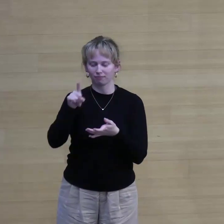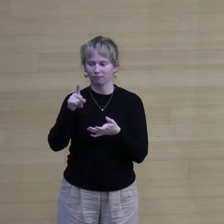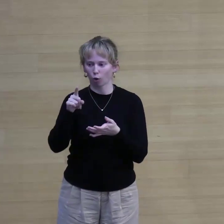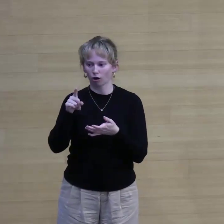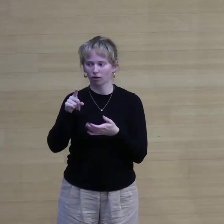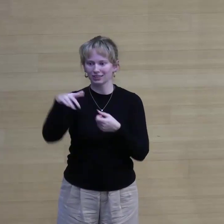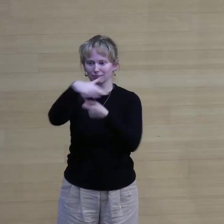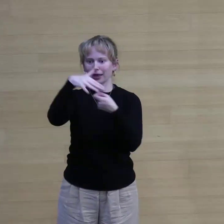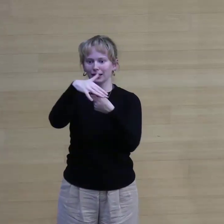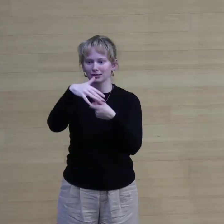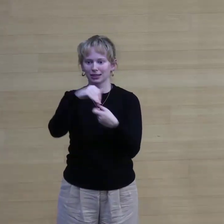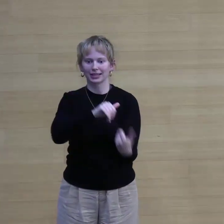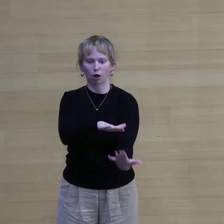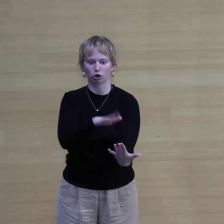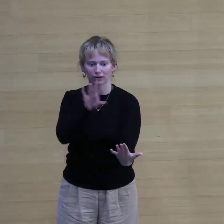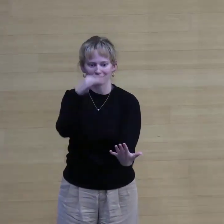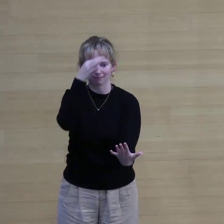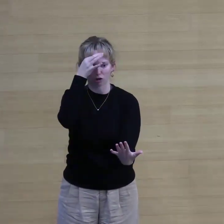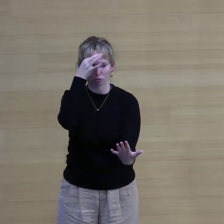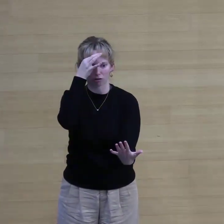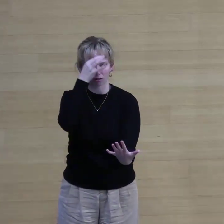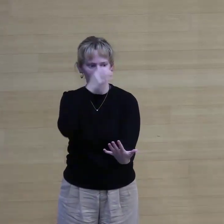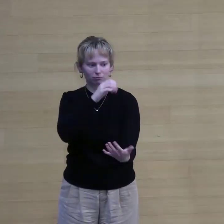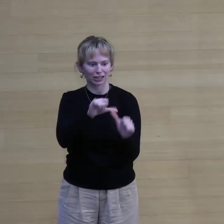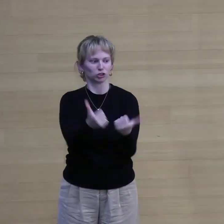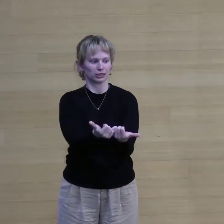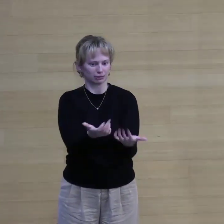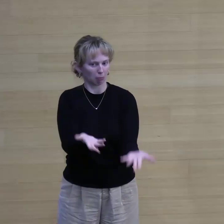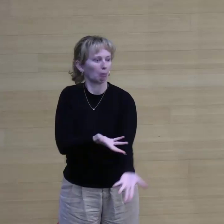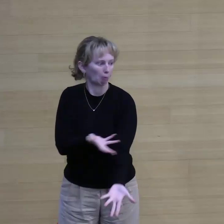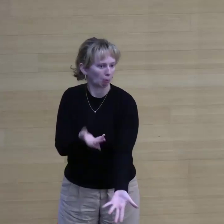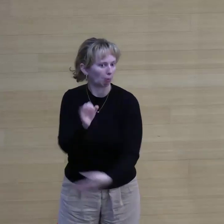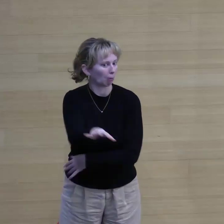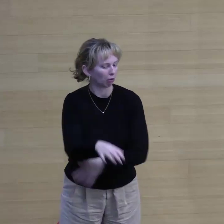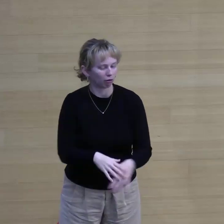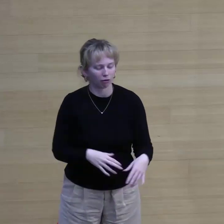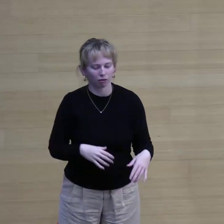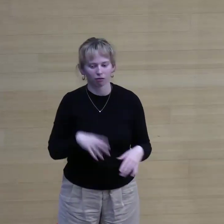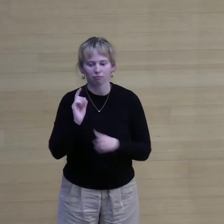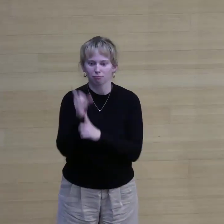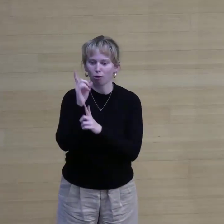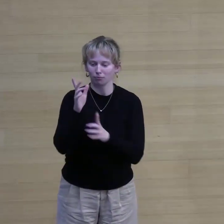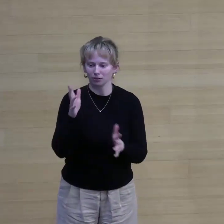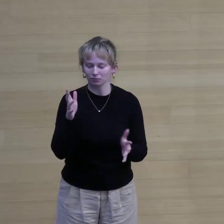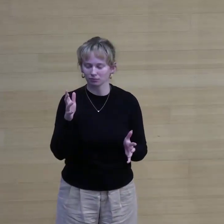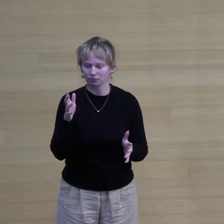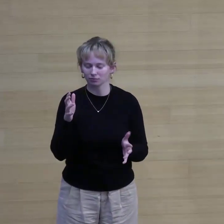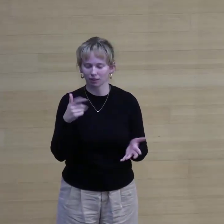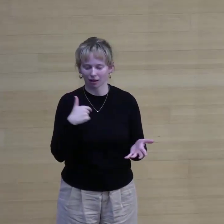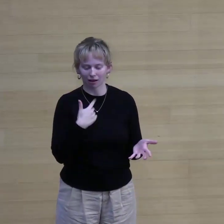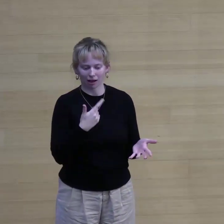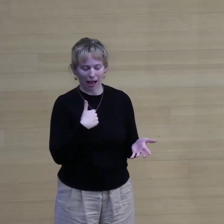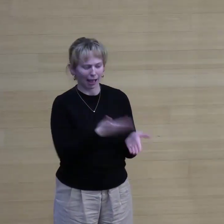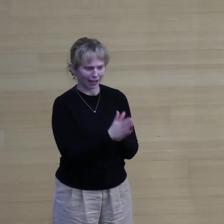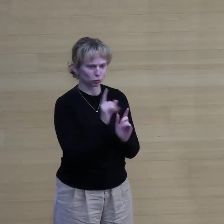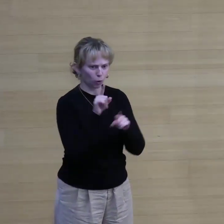a space encountering federal agency. And it was one of those moments where she was like, I've asked